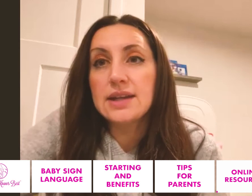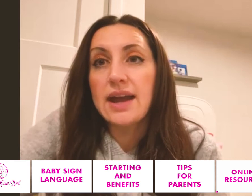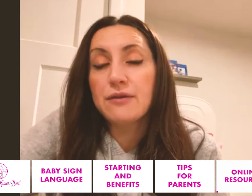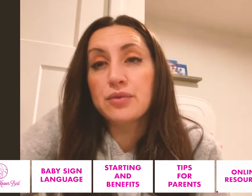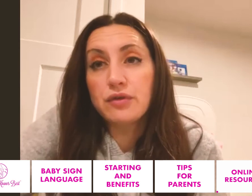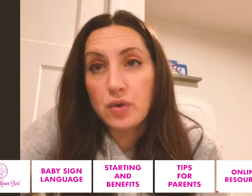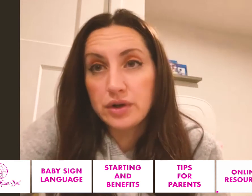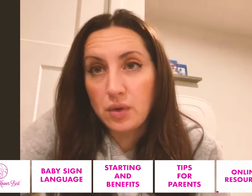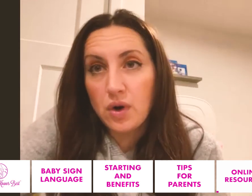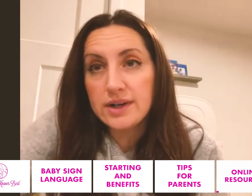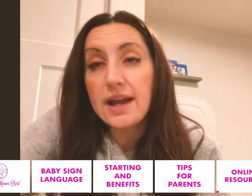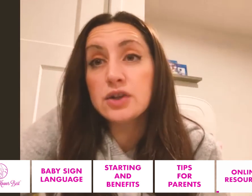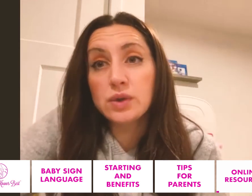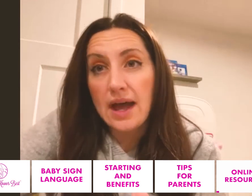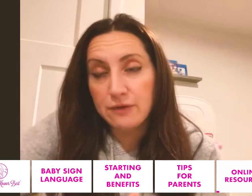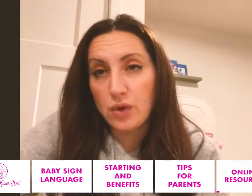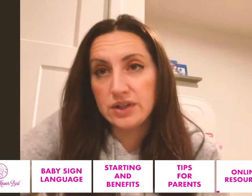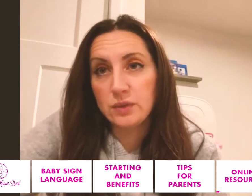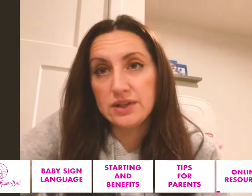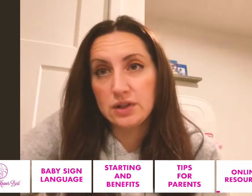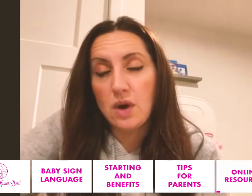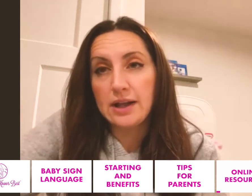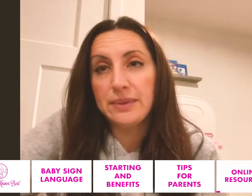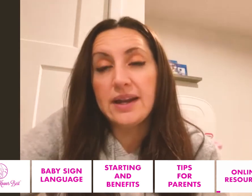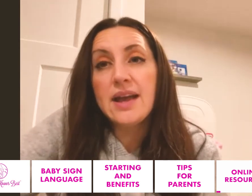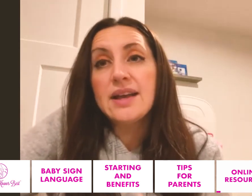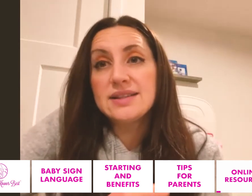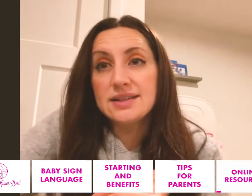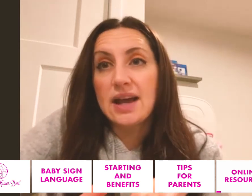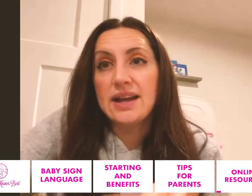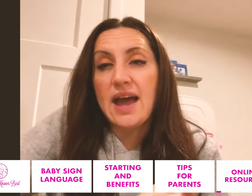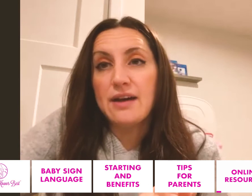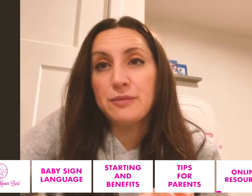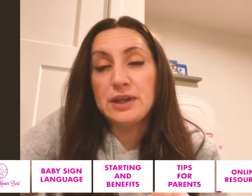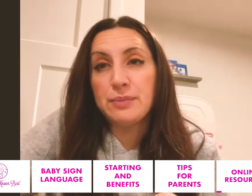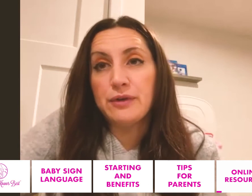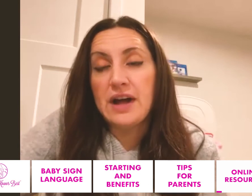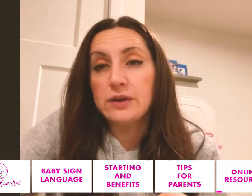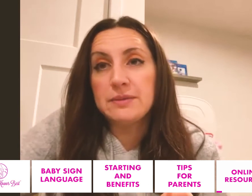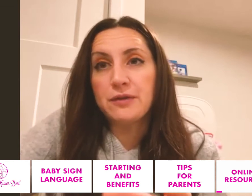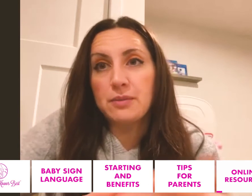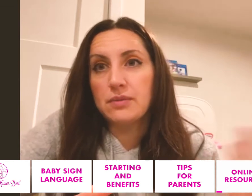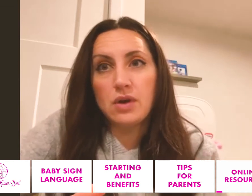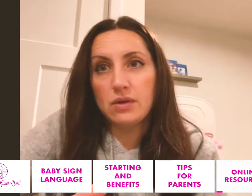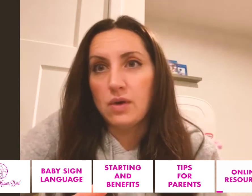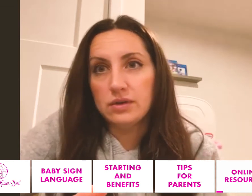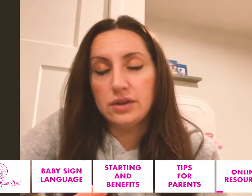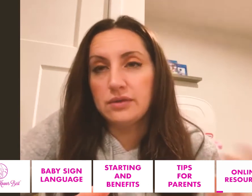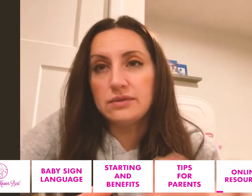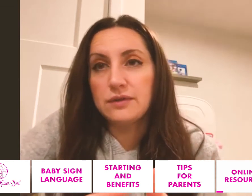have a pre-recorded course. I do live courses once in a while, but since I have people following me from all, different